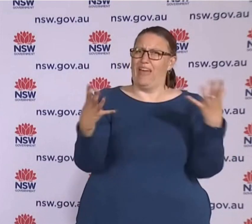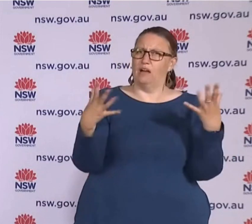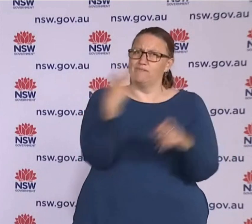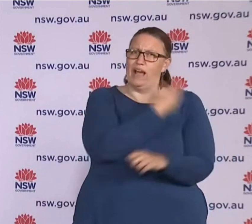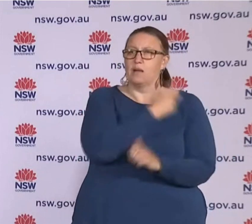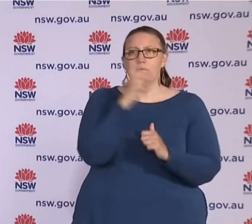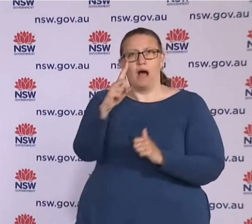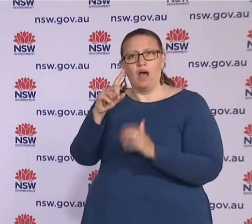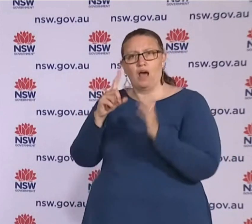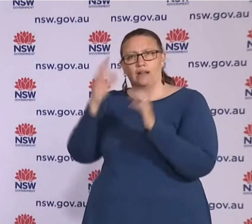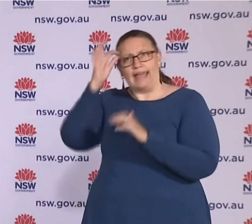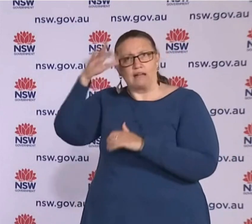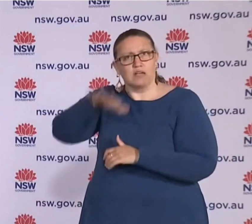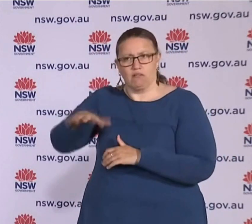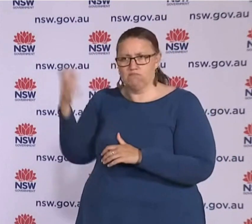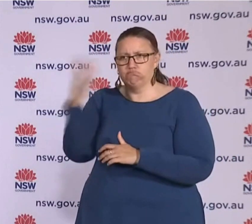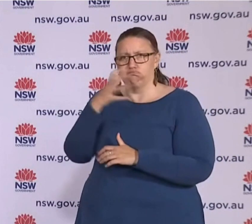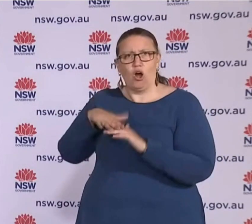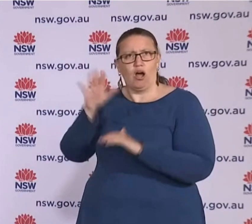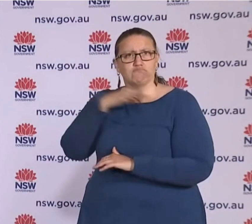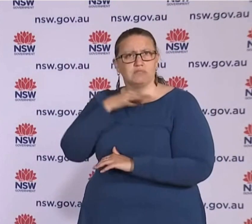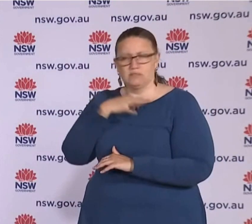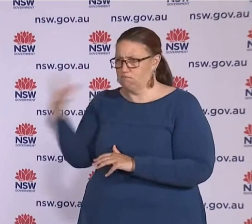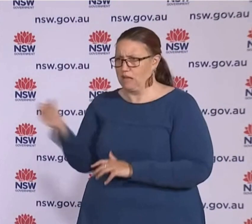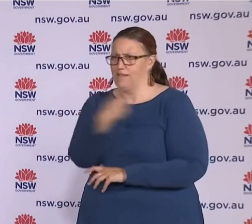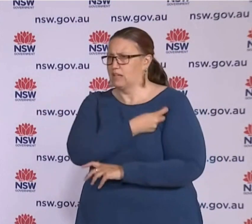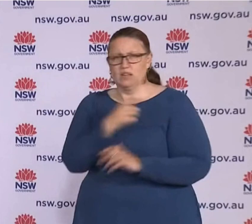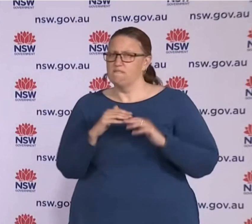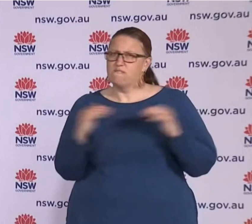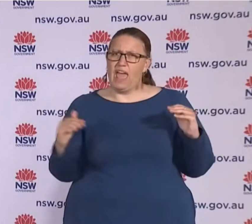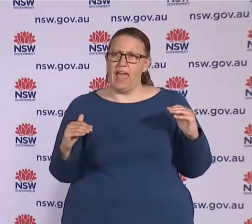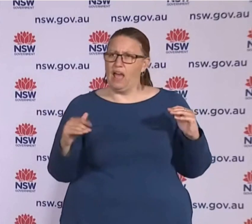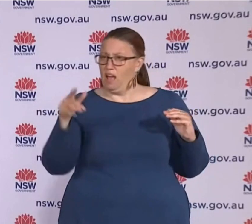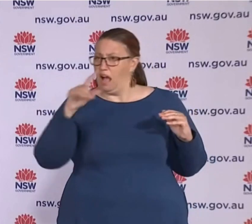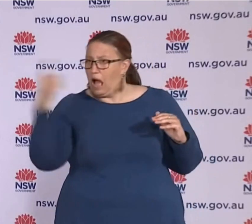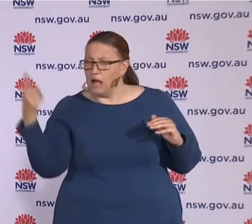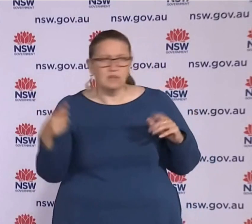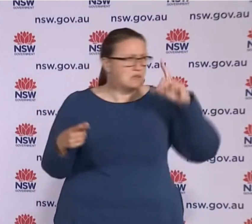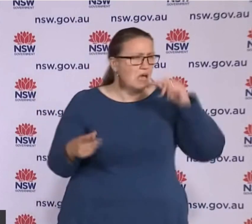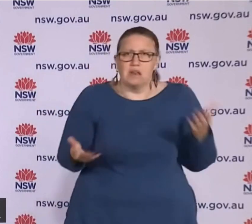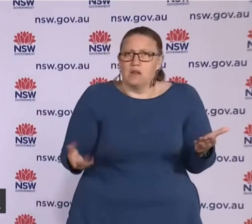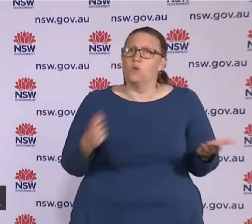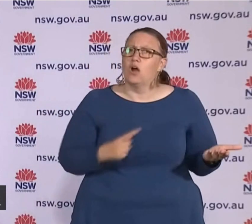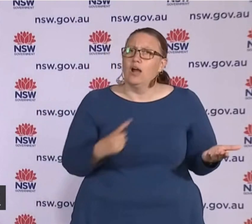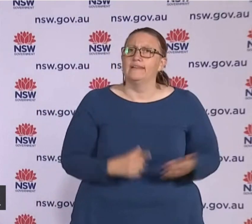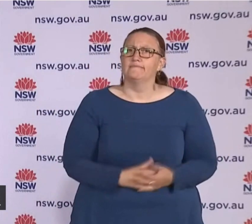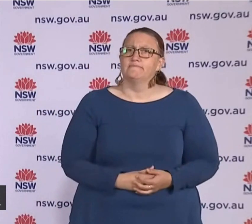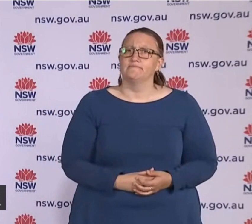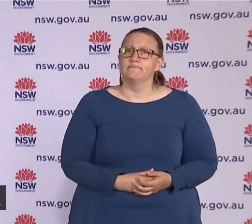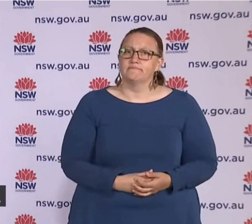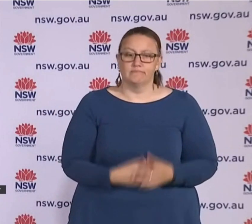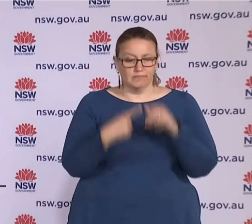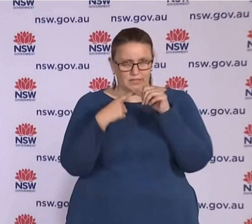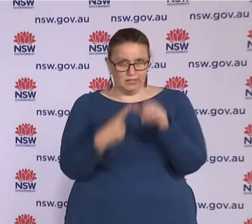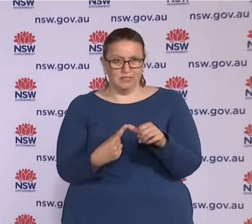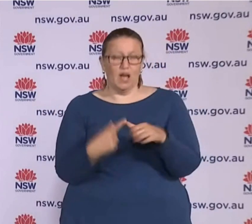strict rules in place for workers who go back to workplaces in relation to vaccination rates in construction sites, and that was based on the health advice